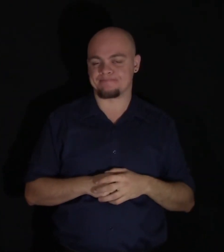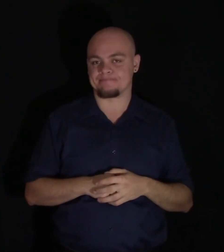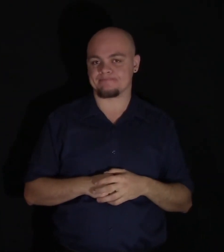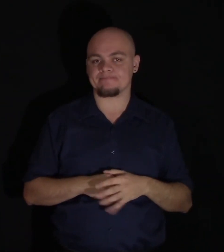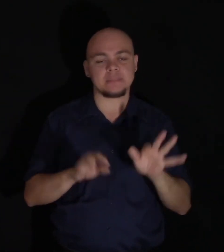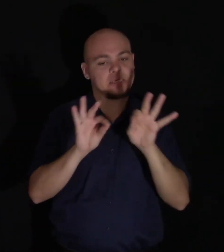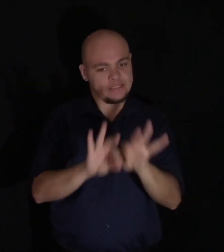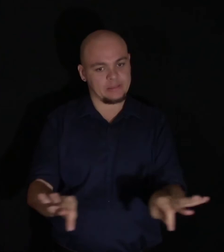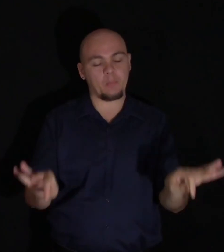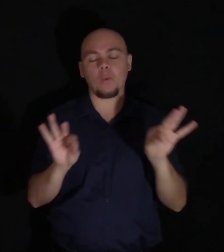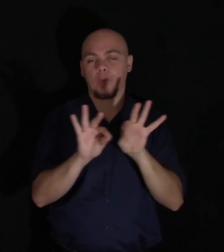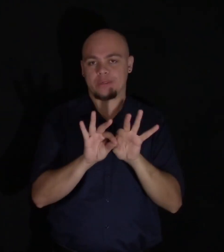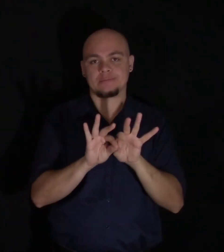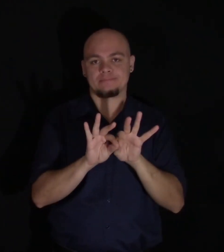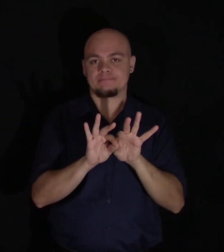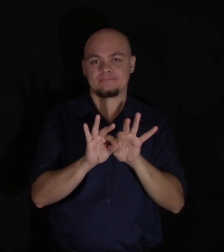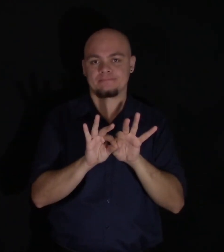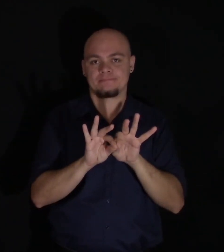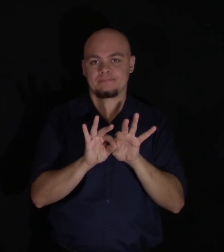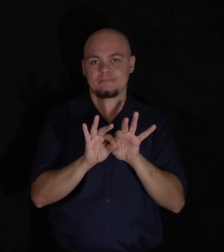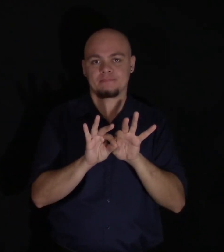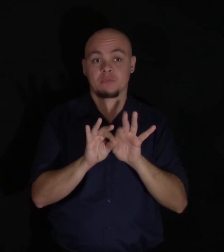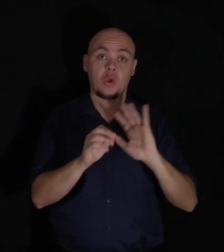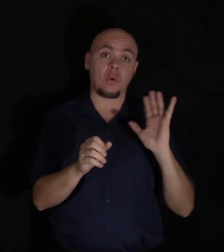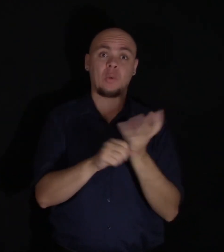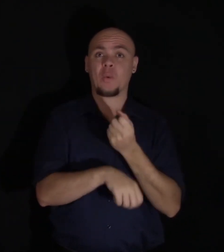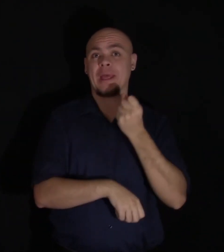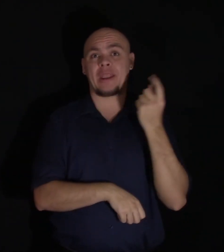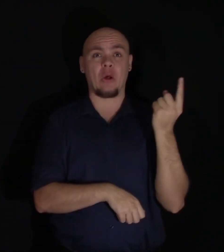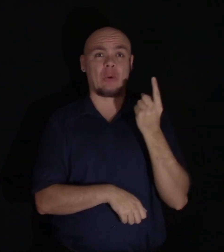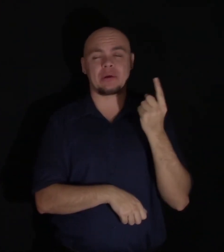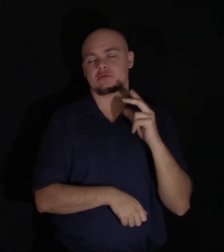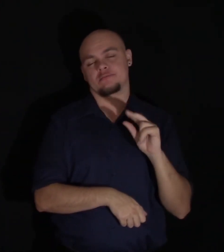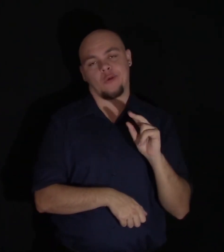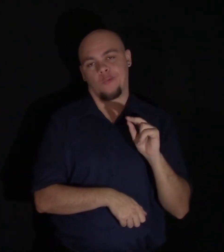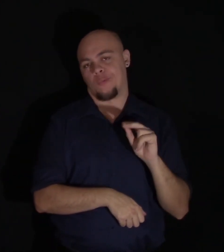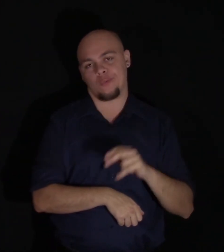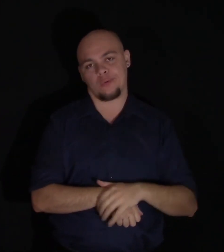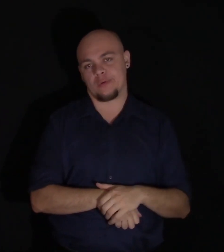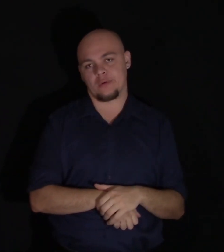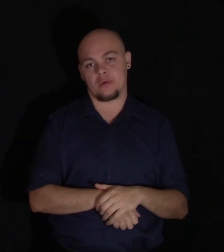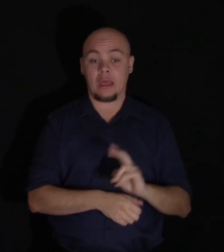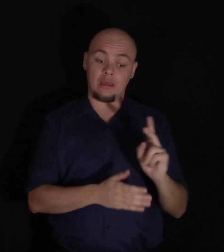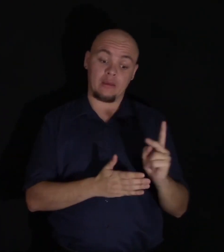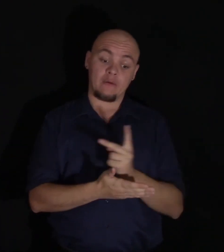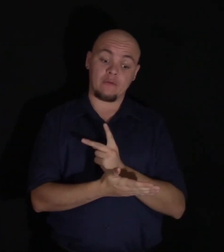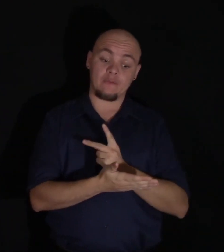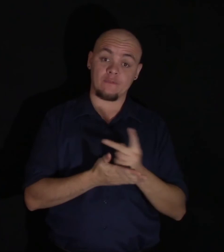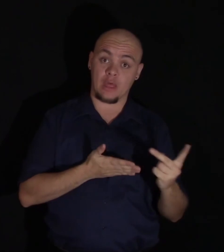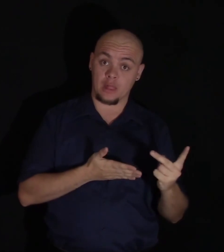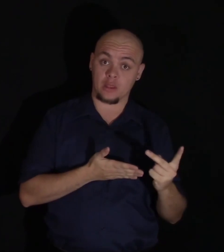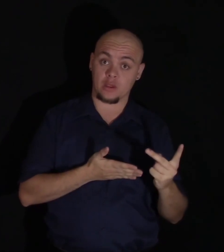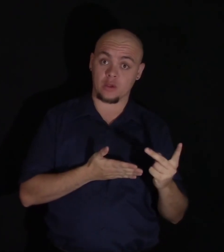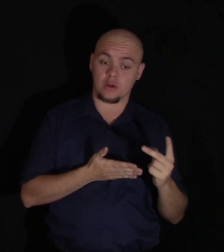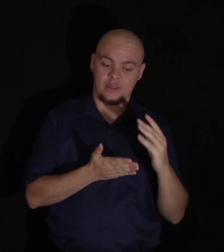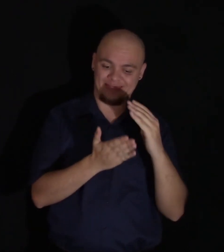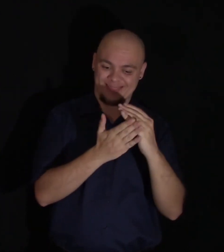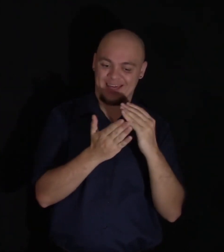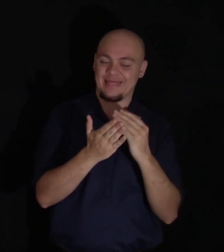important that you don't always win. And failure sometimes has a better